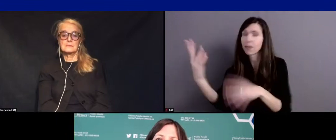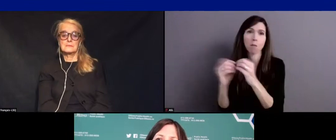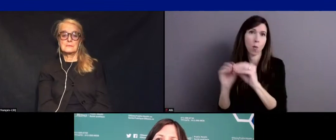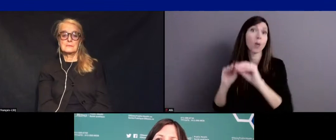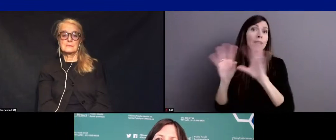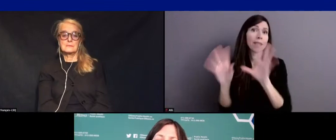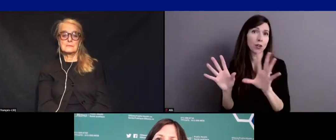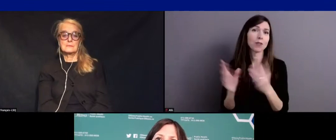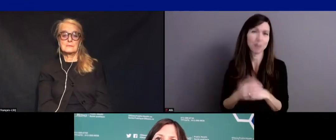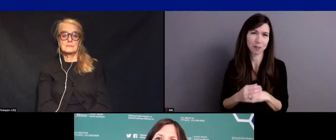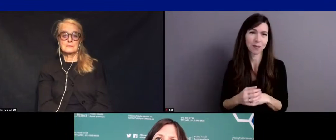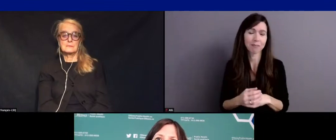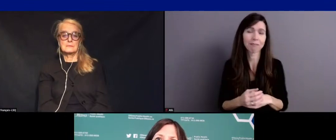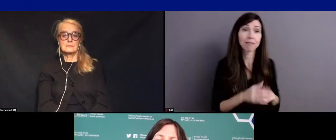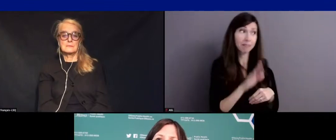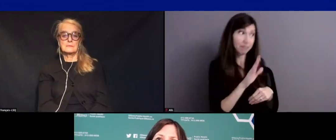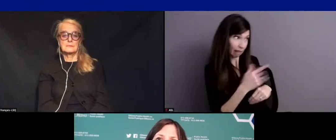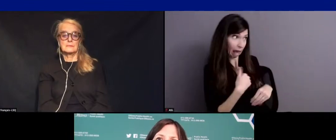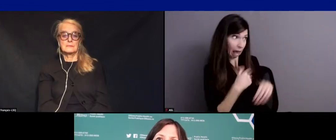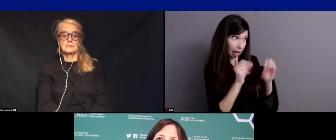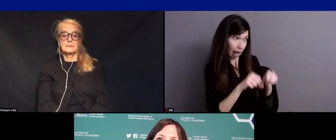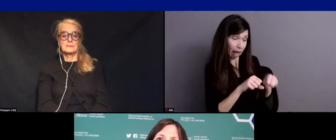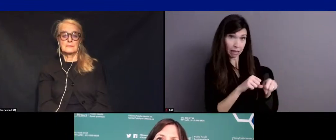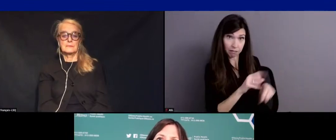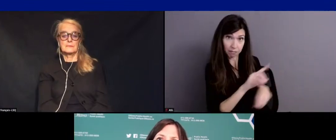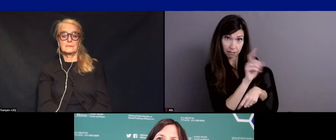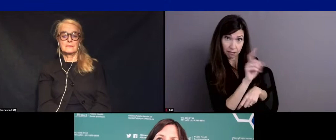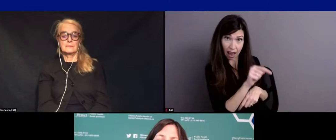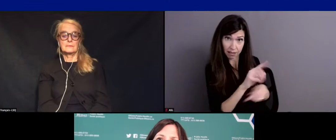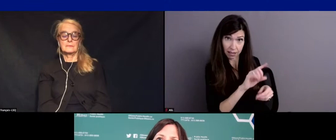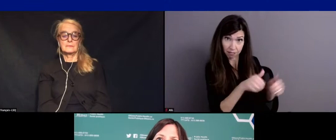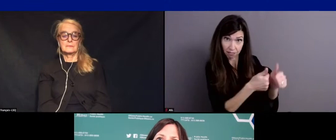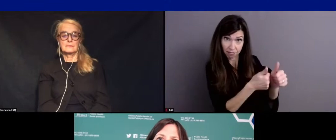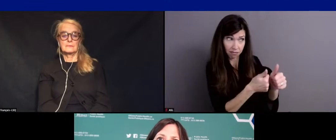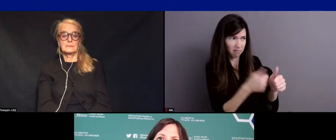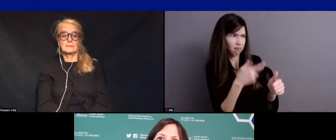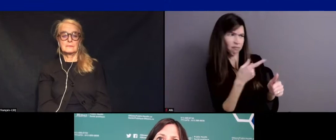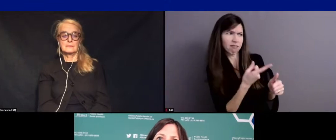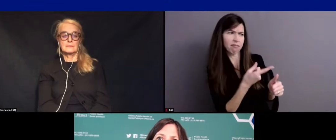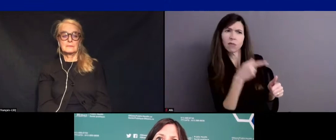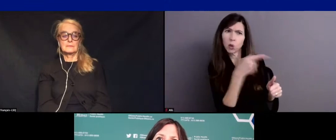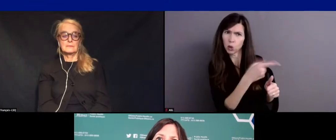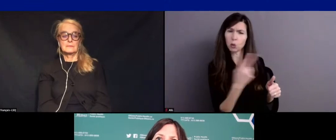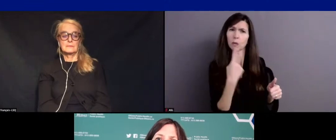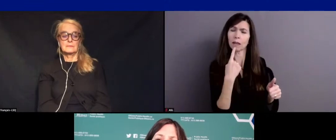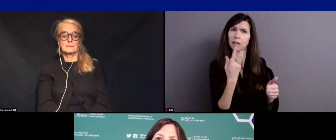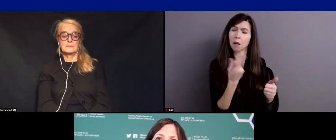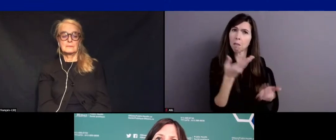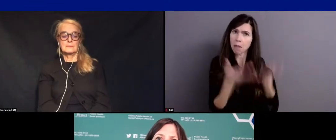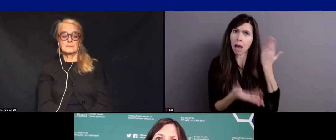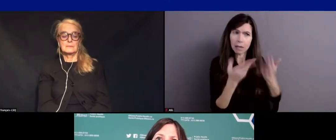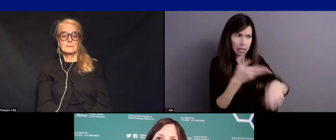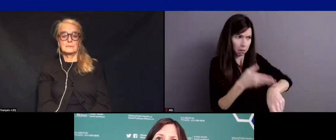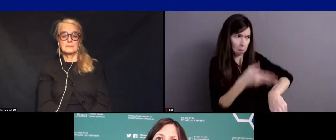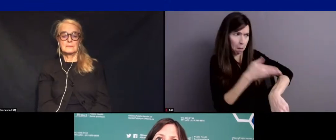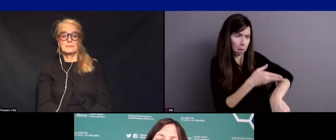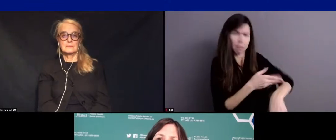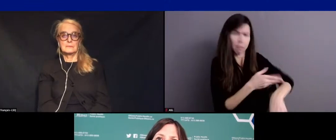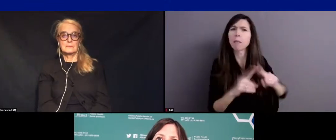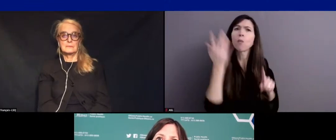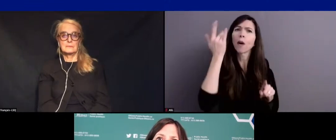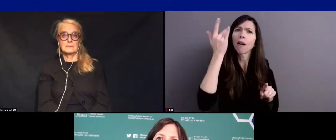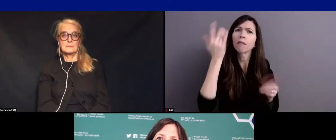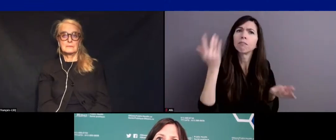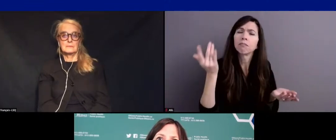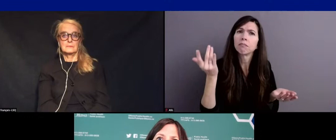you. If I can just ask a follow-up, do you think the improvement is due to government officials